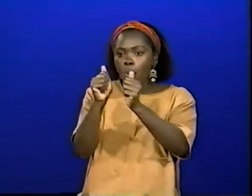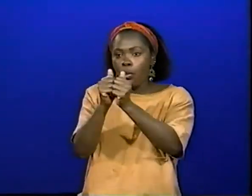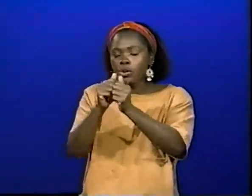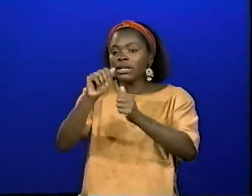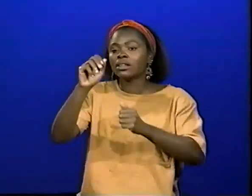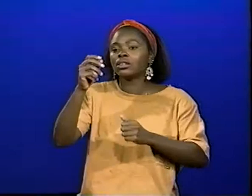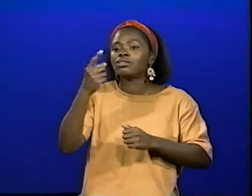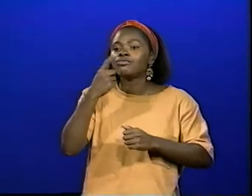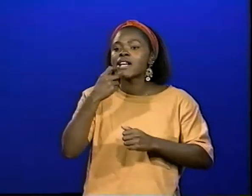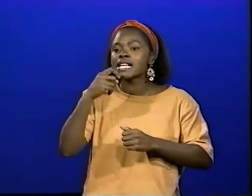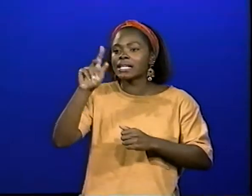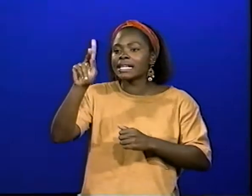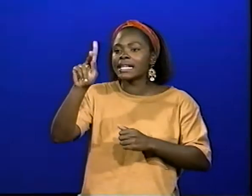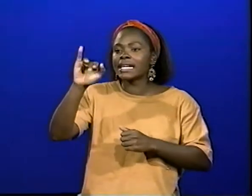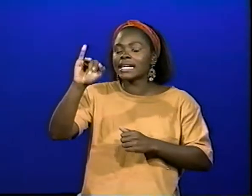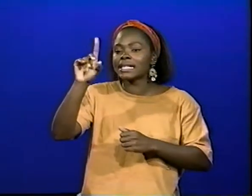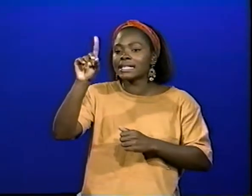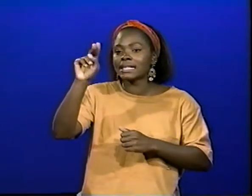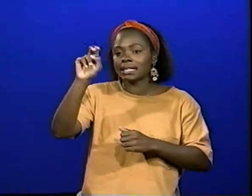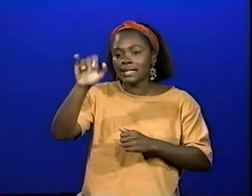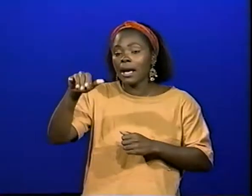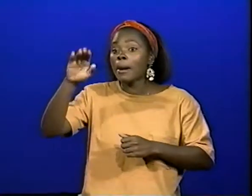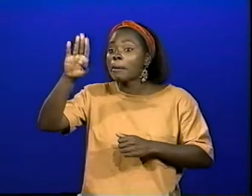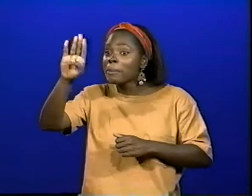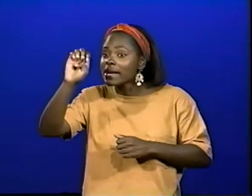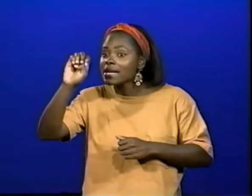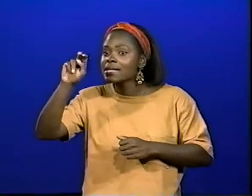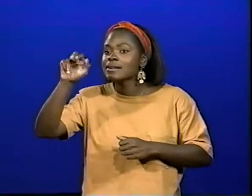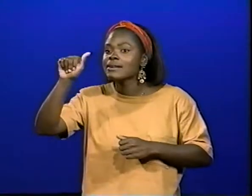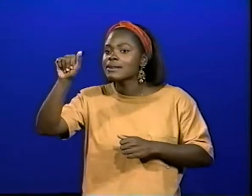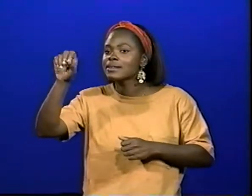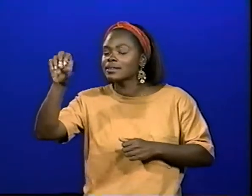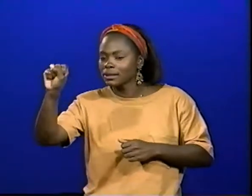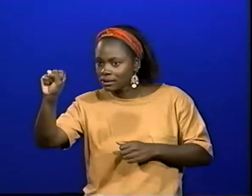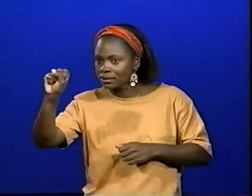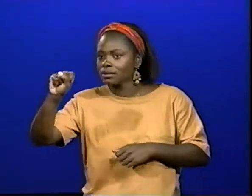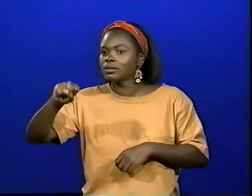Next, you're going to make some rice with red kidney beans.